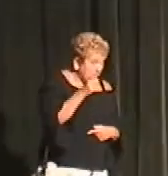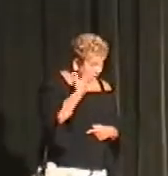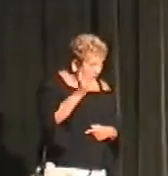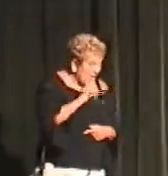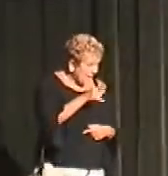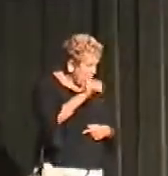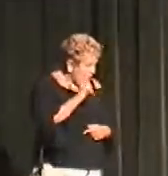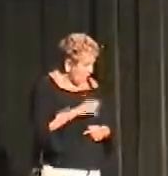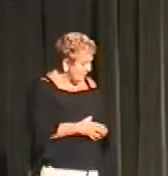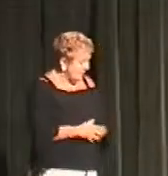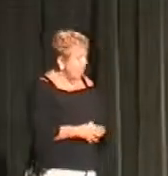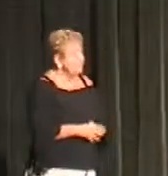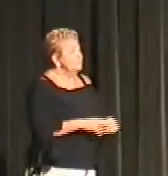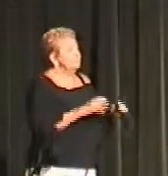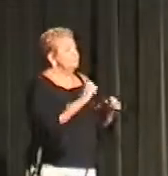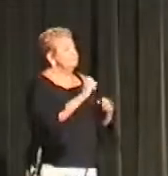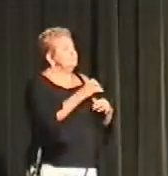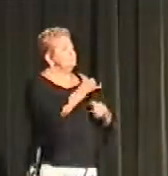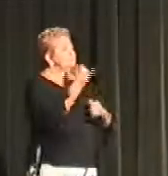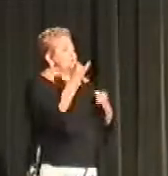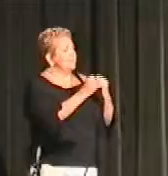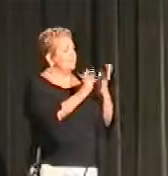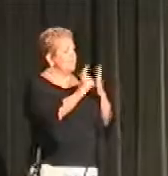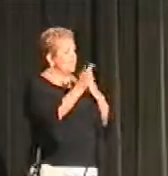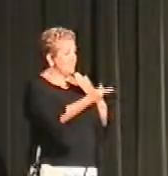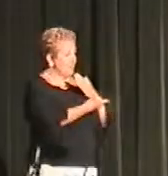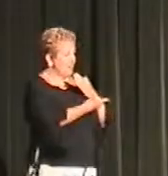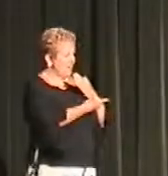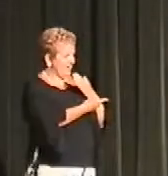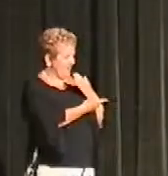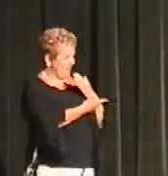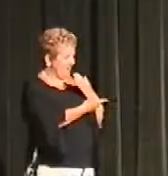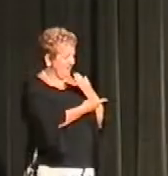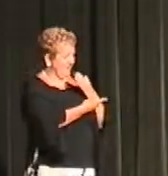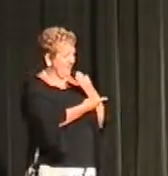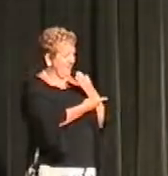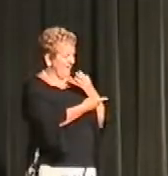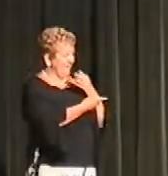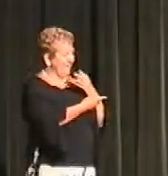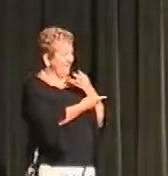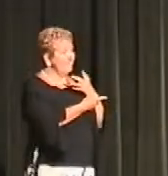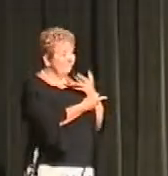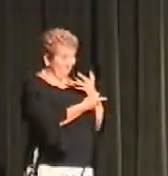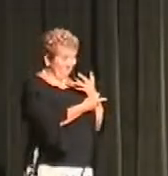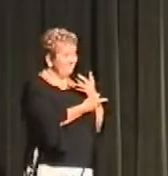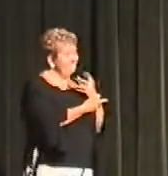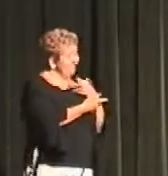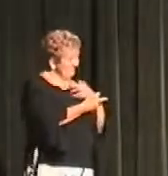When I came to the program of Alcoholics Anonymous, people were guessing my age at 37. I was